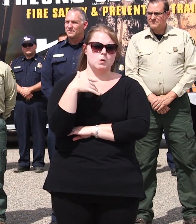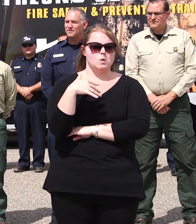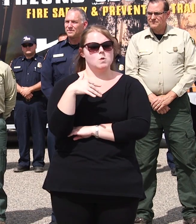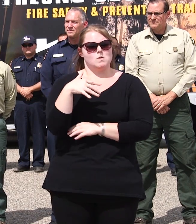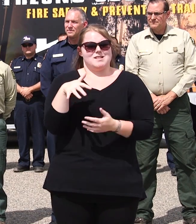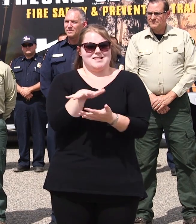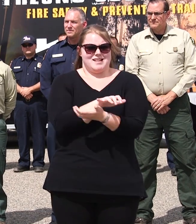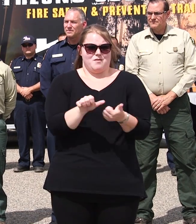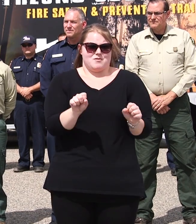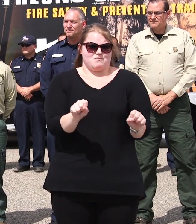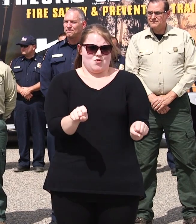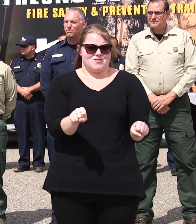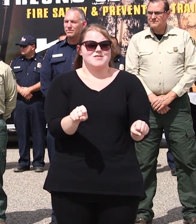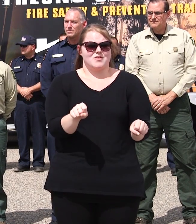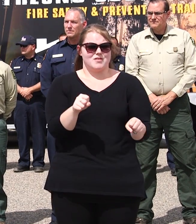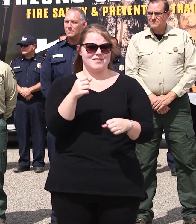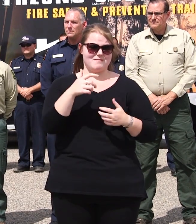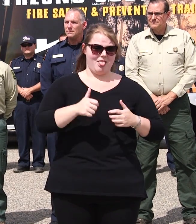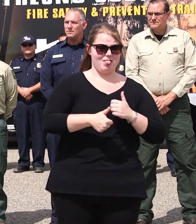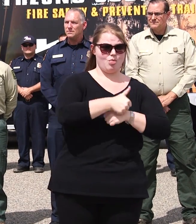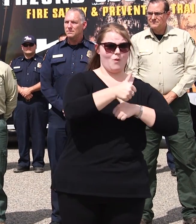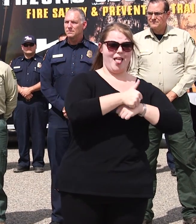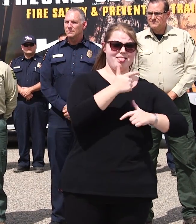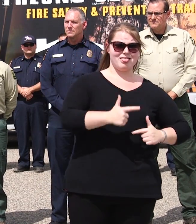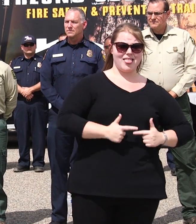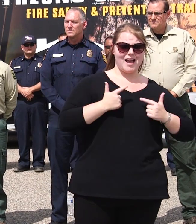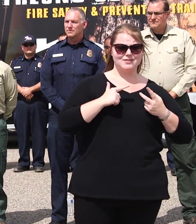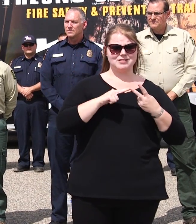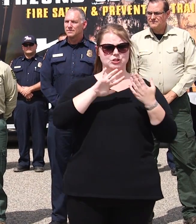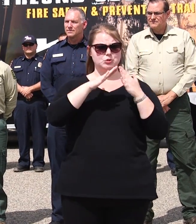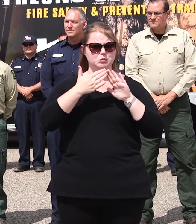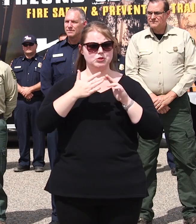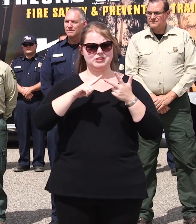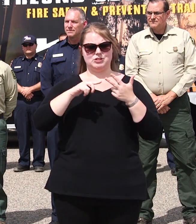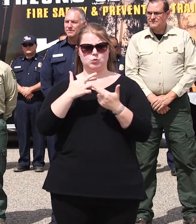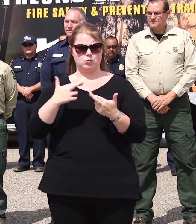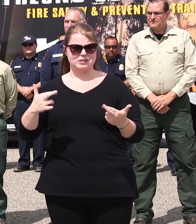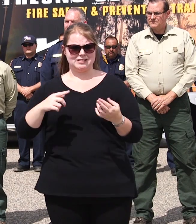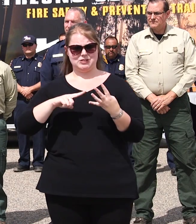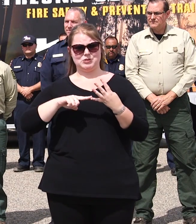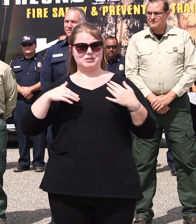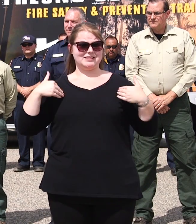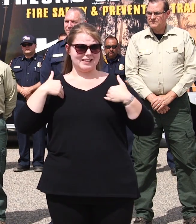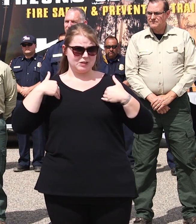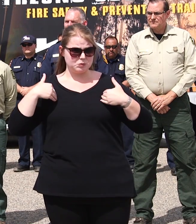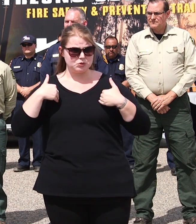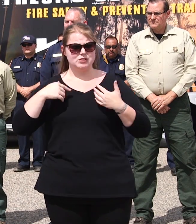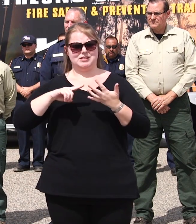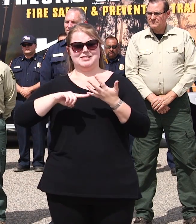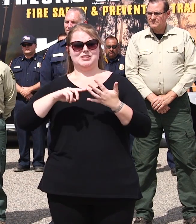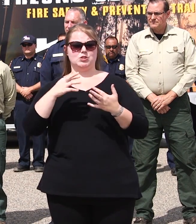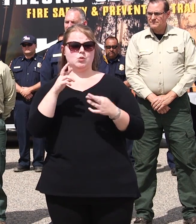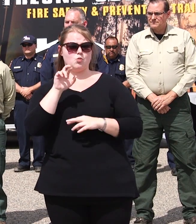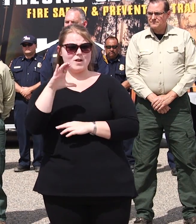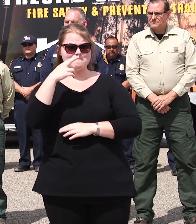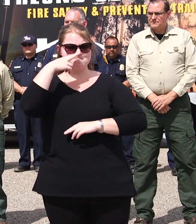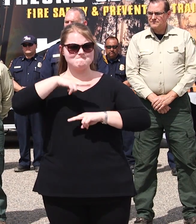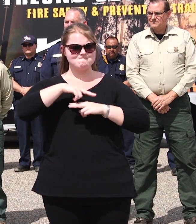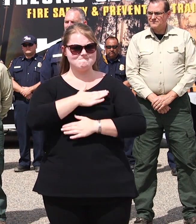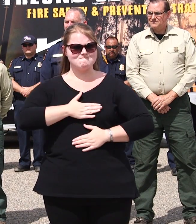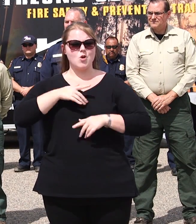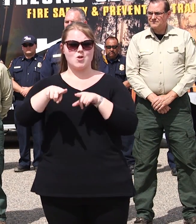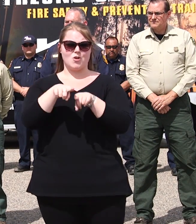large, high-severity wildfires that threaten lives, communities, resources, wildlife habitat, recreation, and